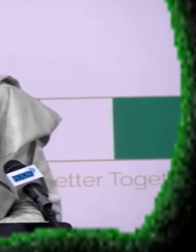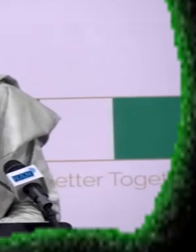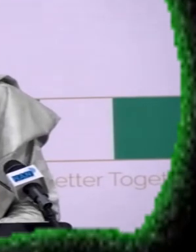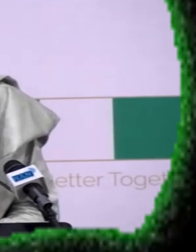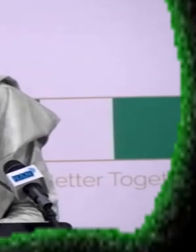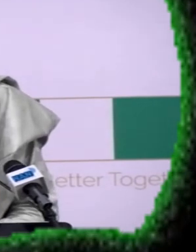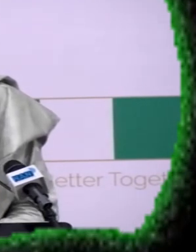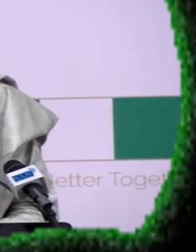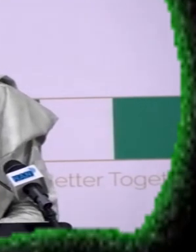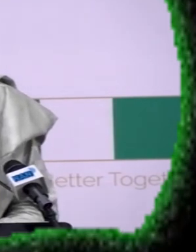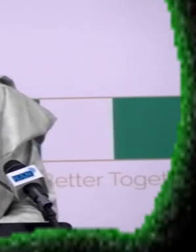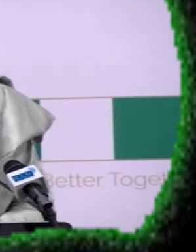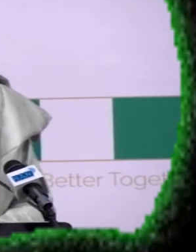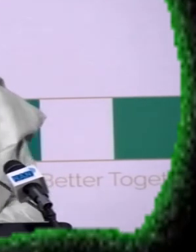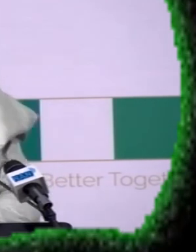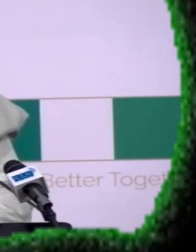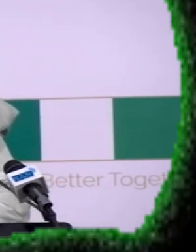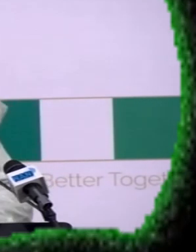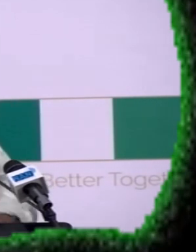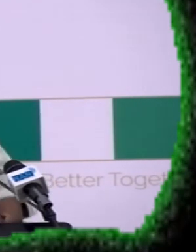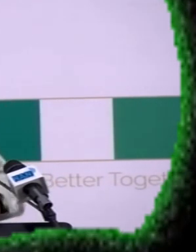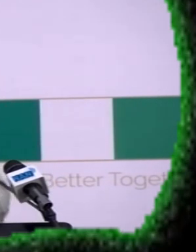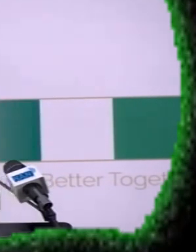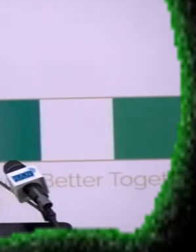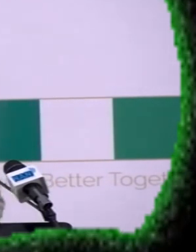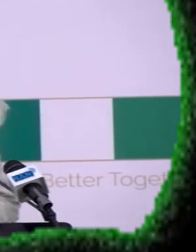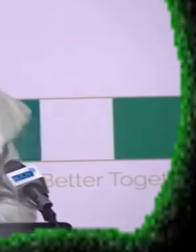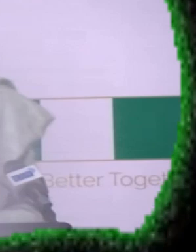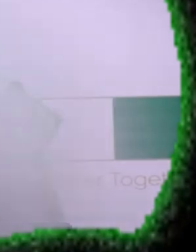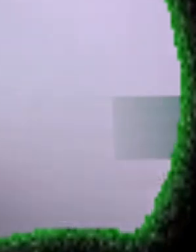Allah bless the Federal Republic of Nigeria.